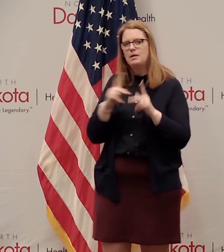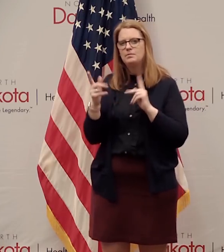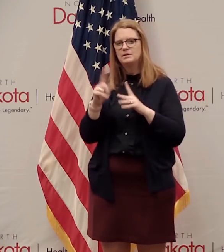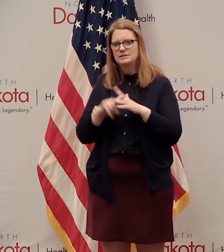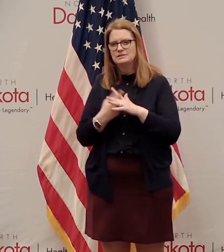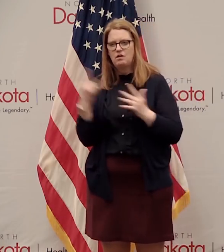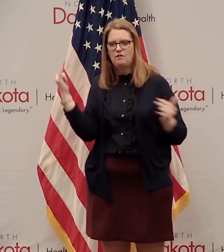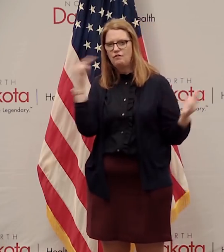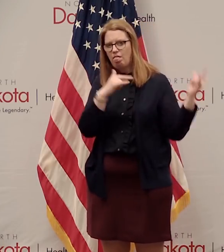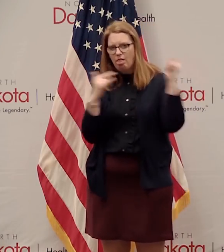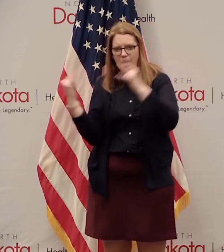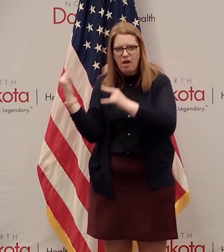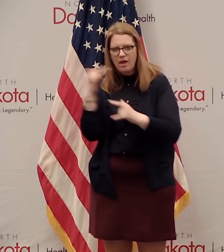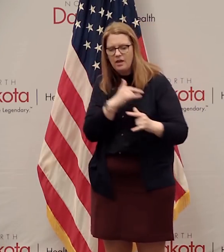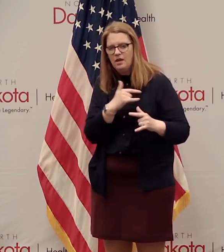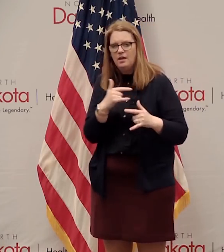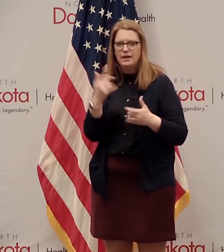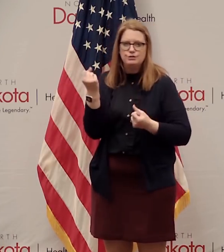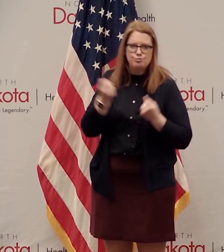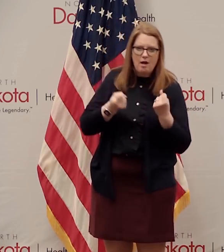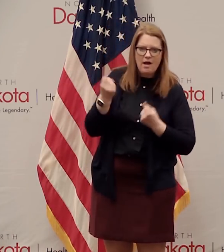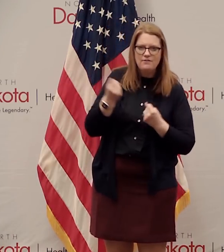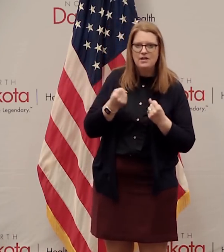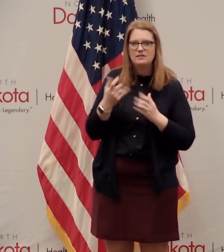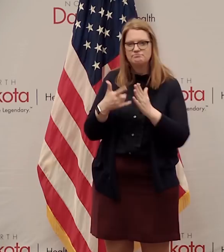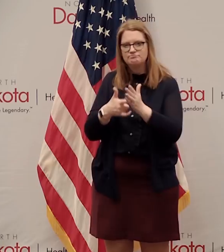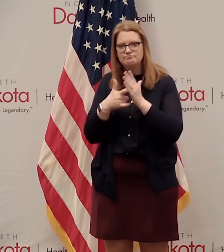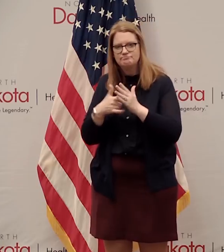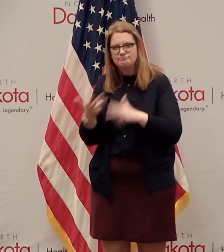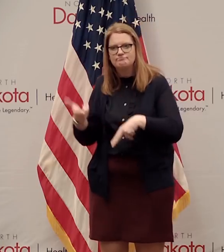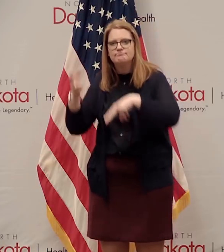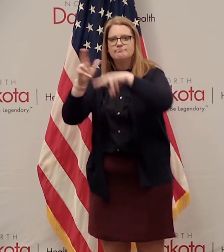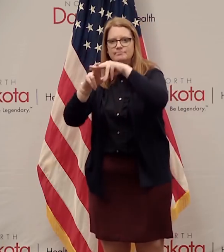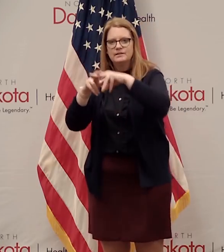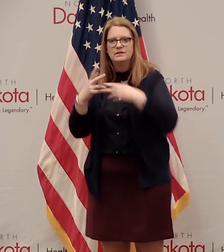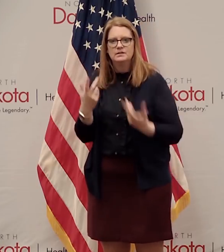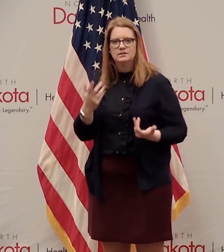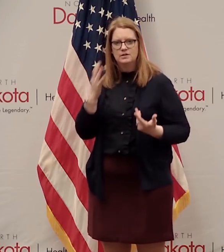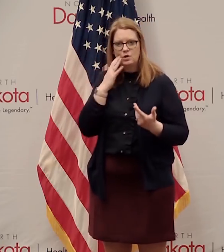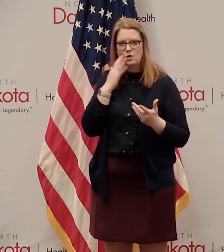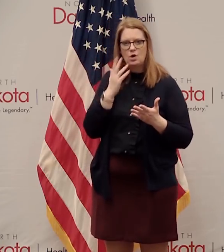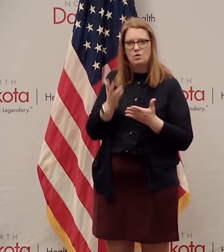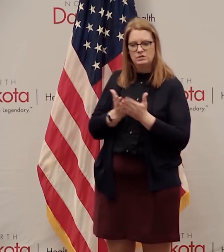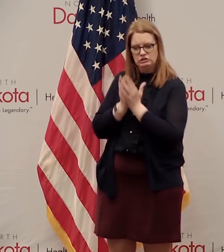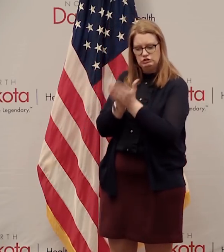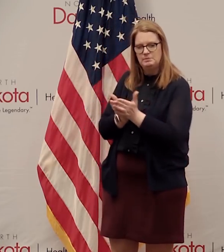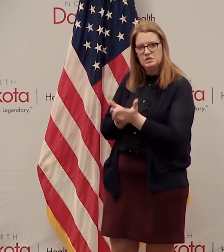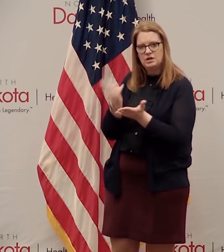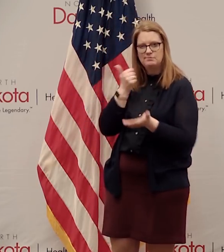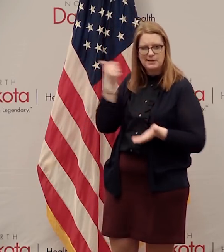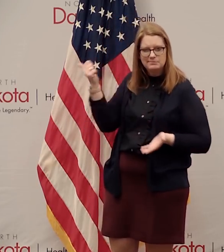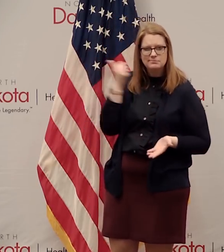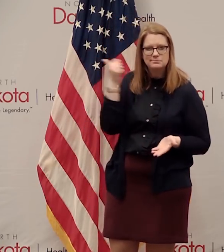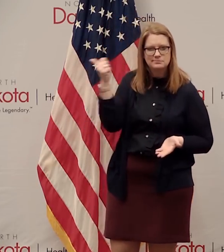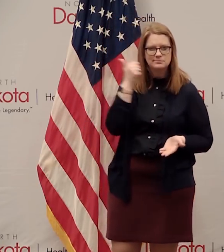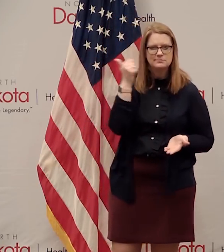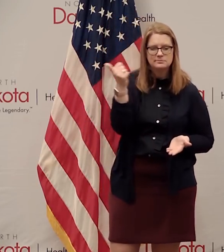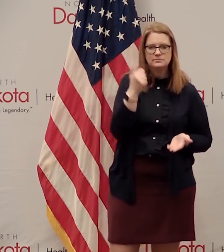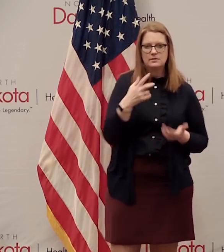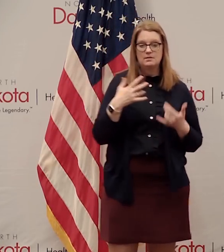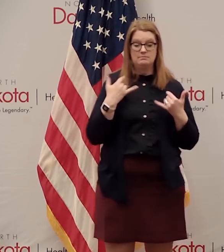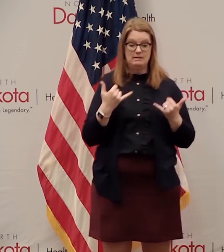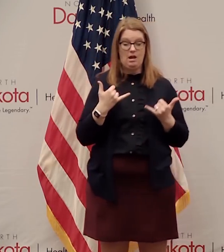flying again, and that demand is going to come back. Ships are going to start moving across the ocean, hauling goods, as opposed to